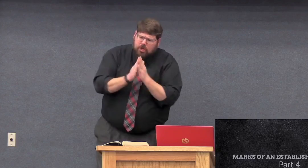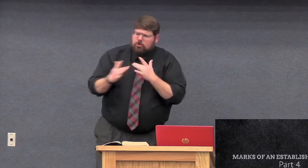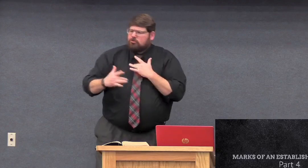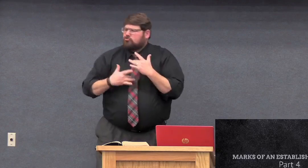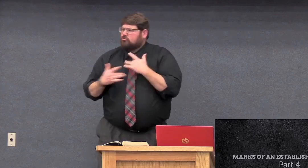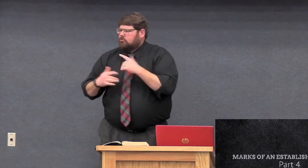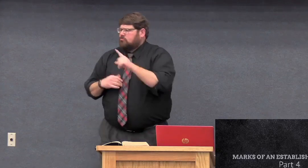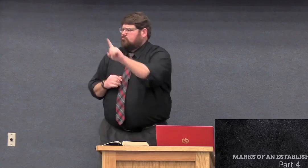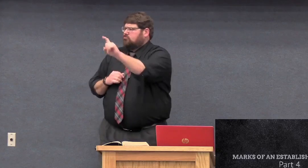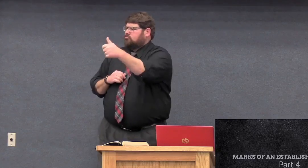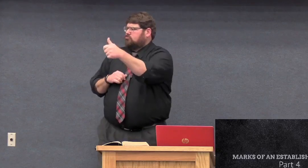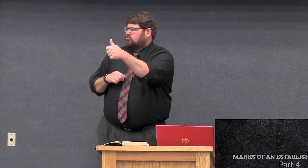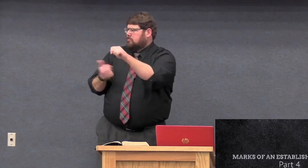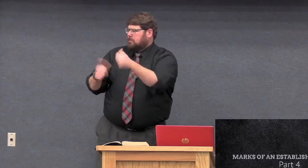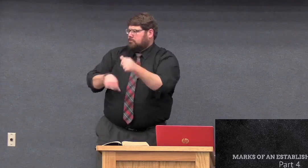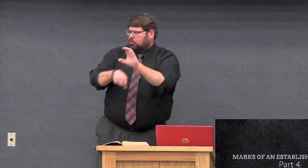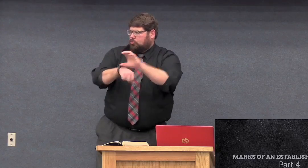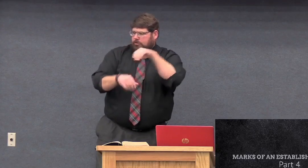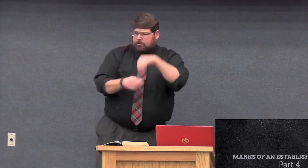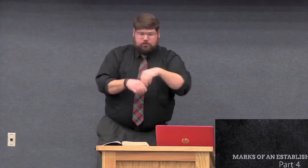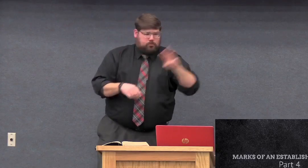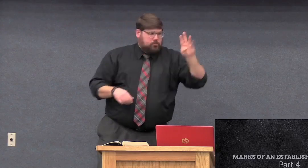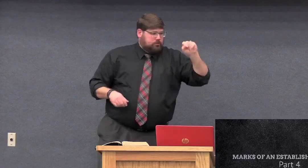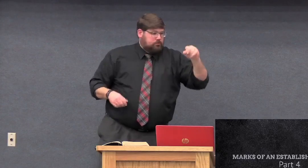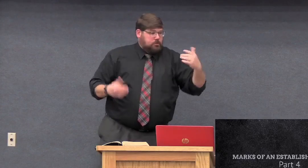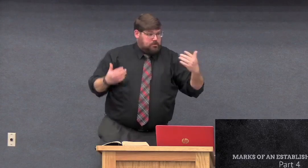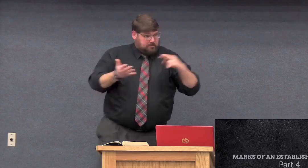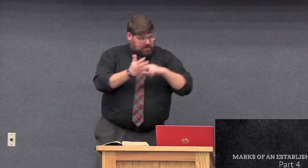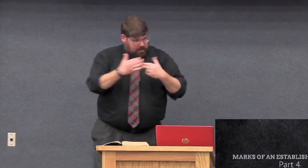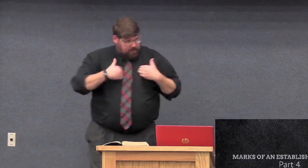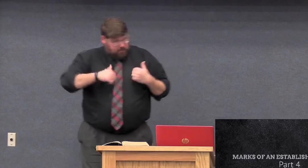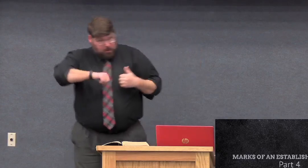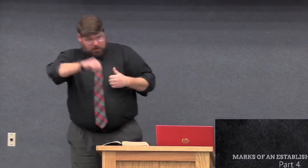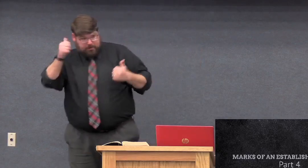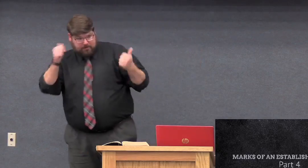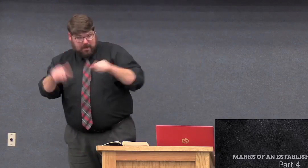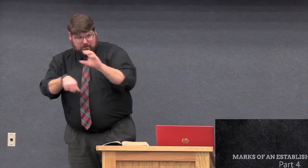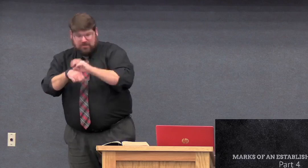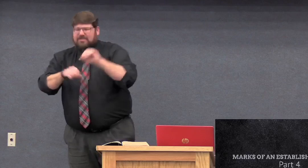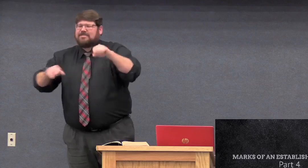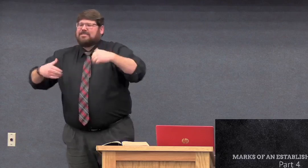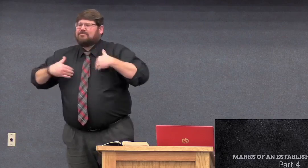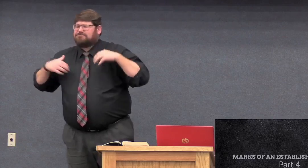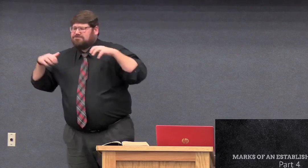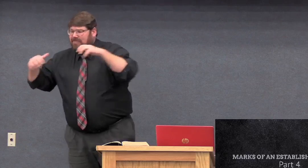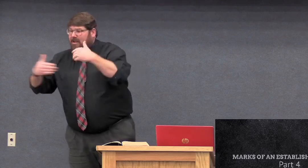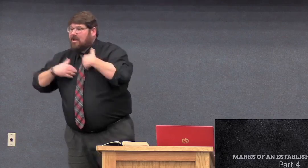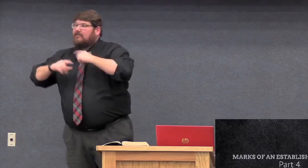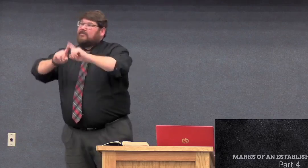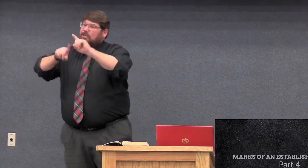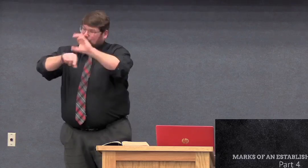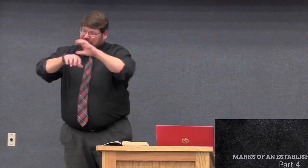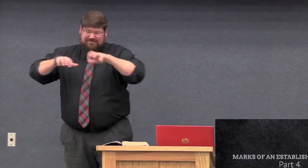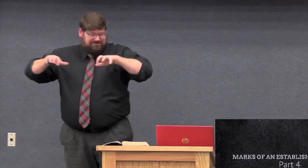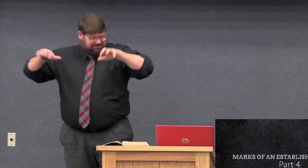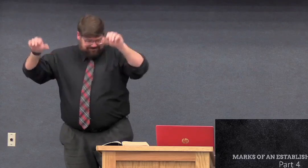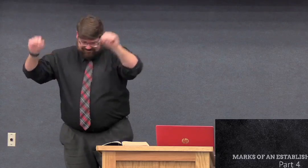is independent, but yet the WFBC exists to help encourage one another, to help encourage those who